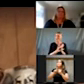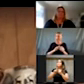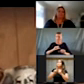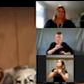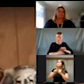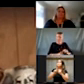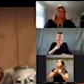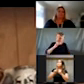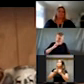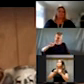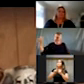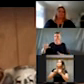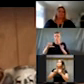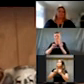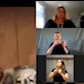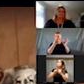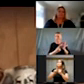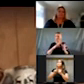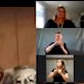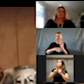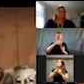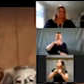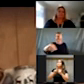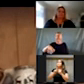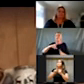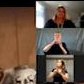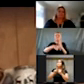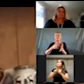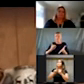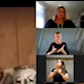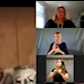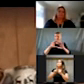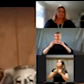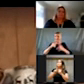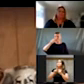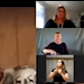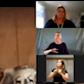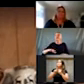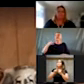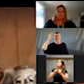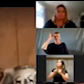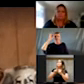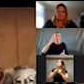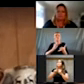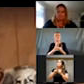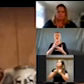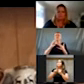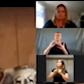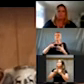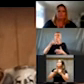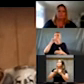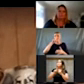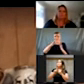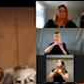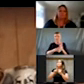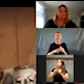from disabled people's organizations, disability rights commissioners, and even the Committee on the Rights of Persons with Disabilities are far